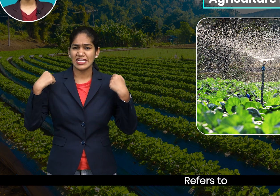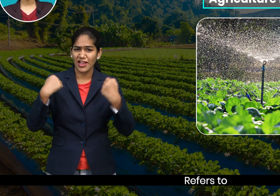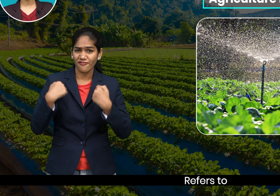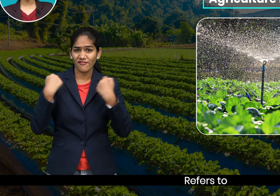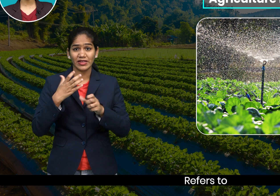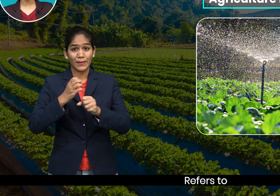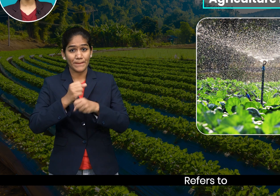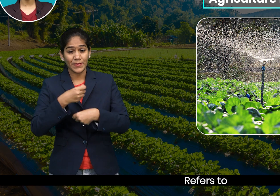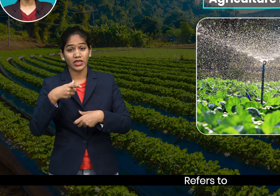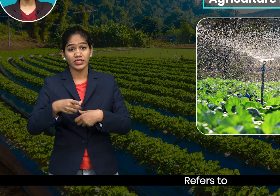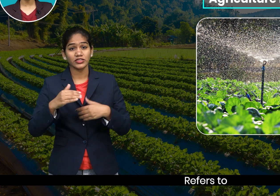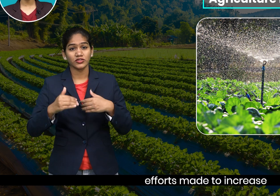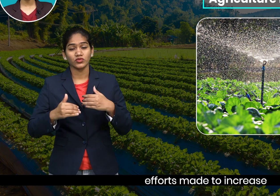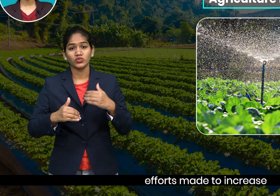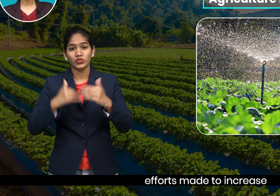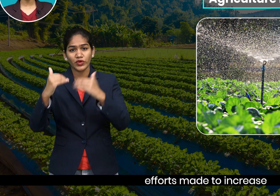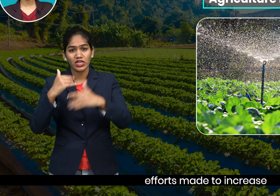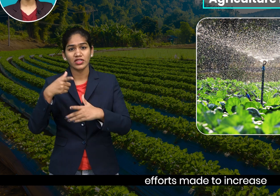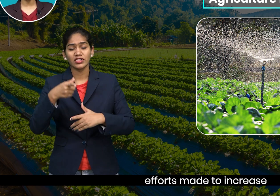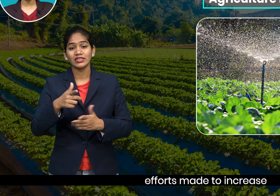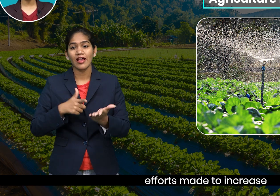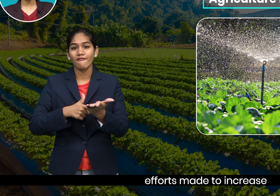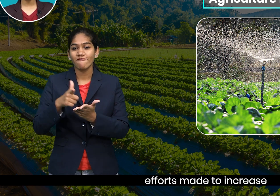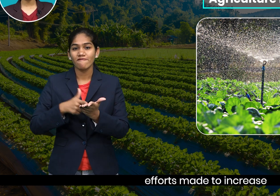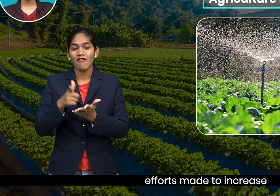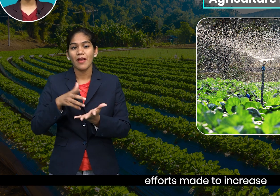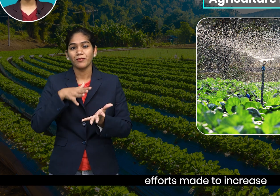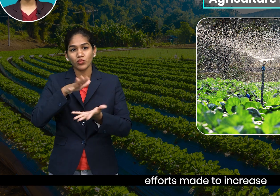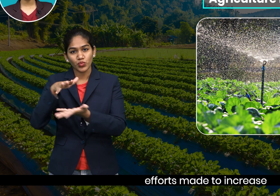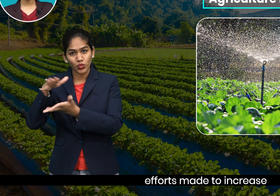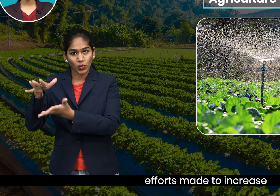efforts made to increase farm production